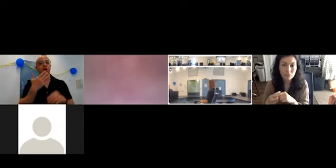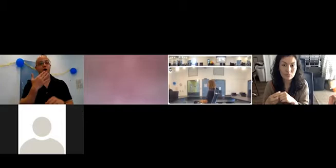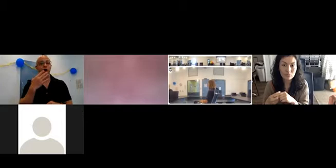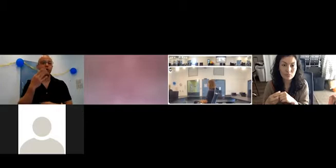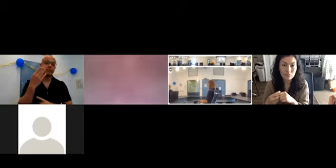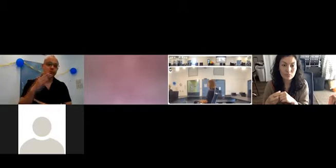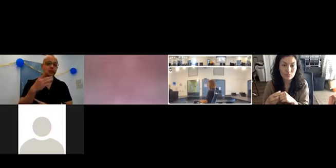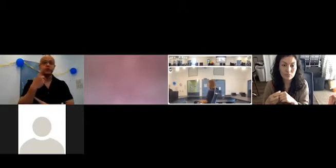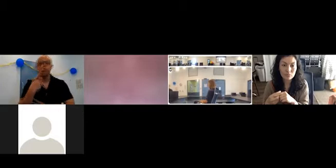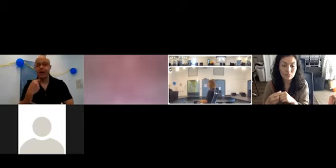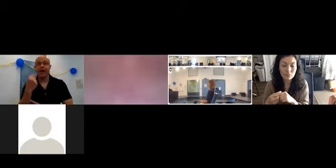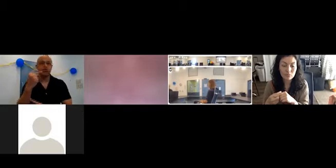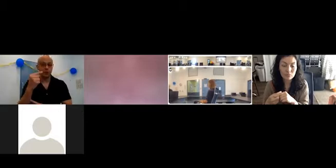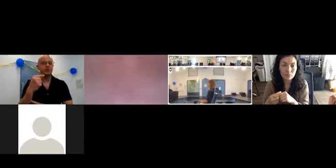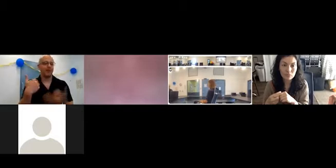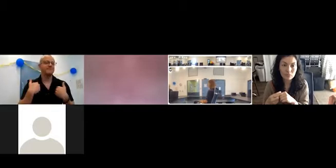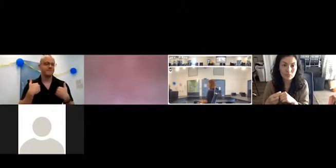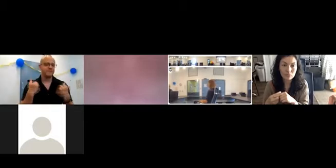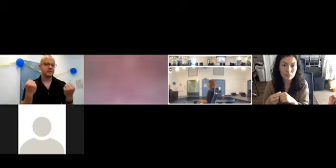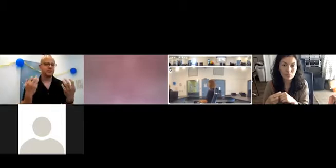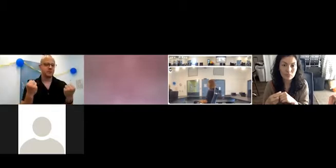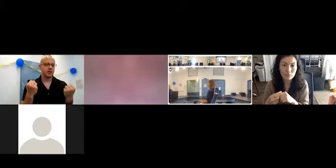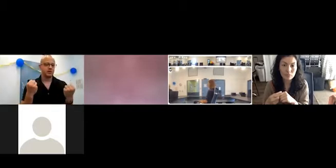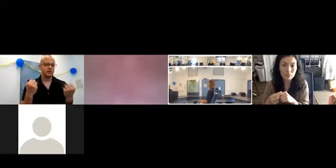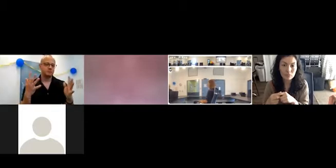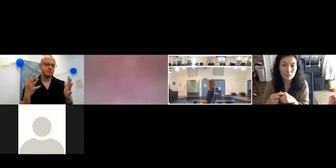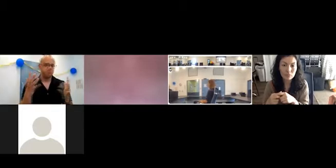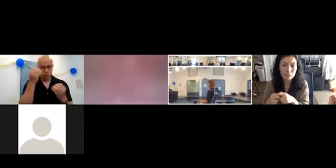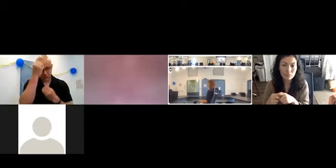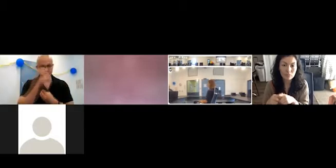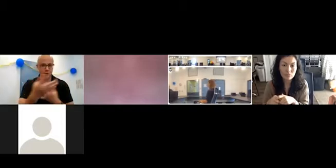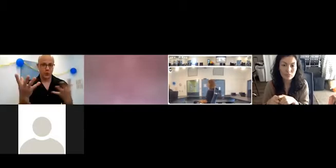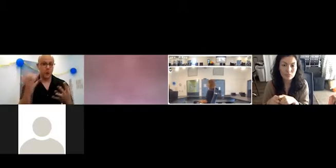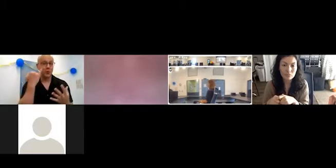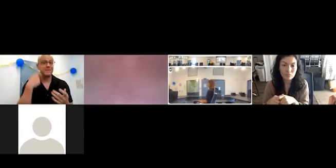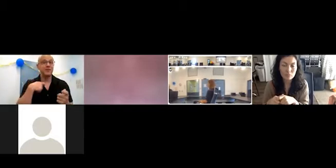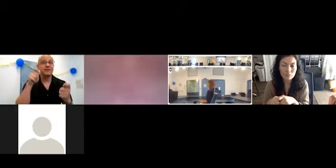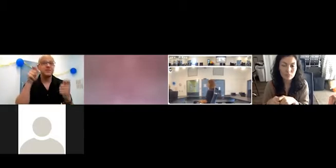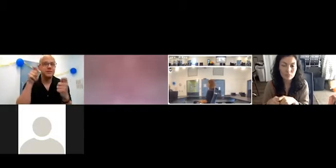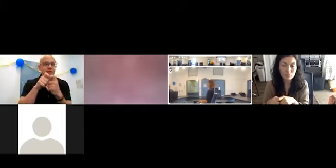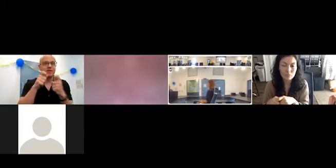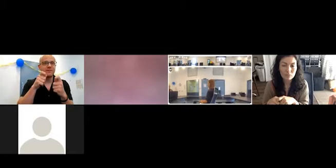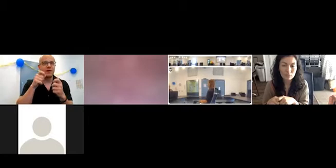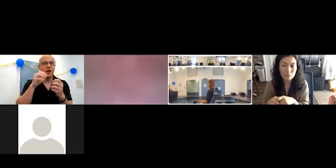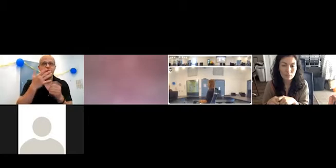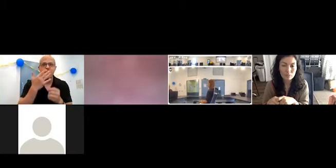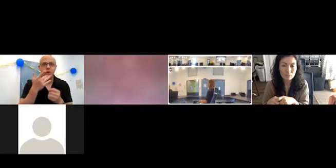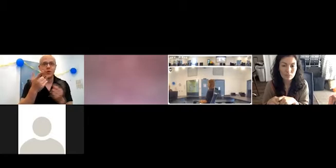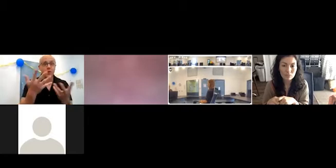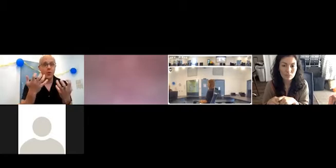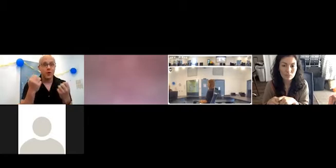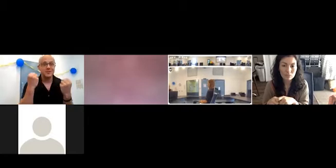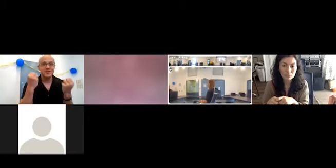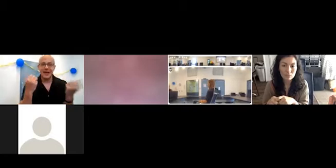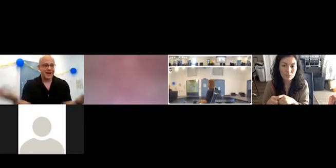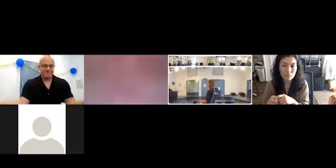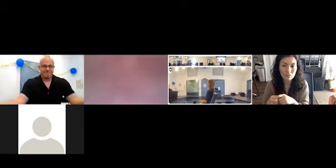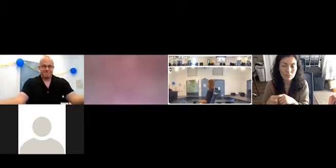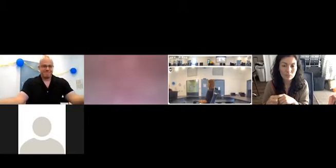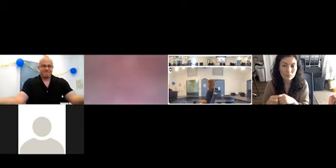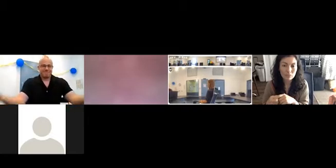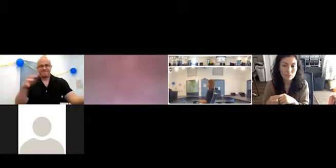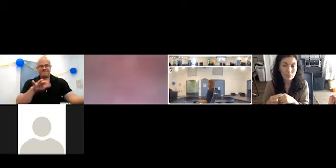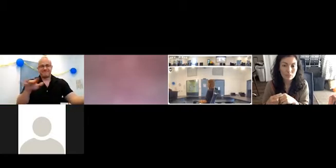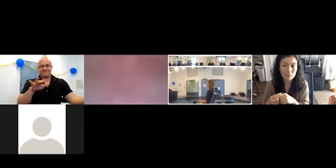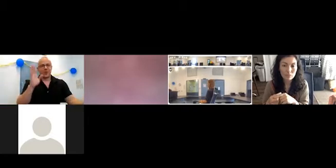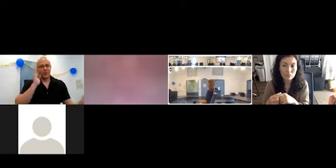sign for. You just have to finger spell it, like teal and all those more in-depth colors. That's why I'm just teaching